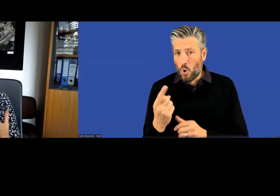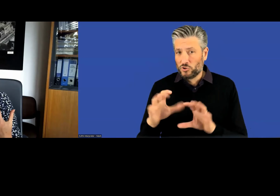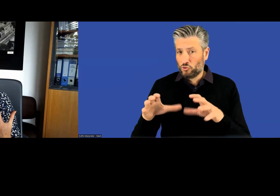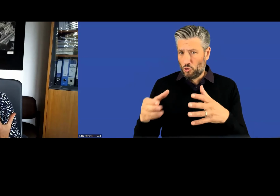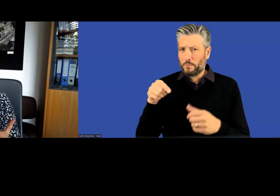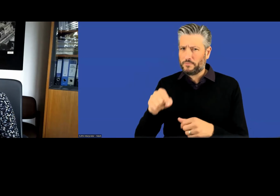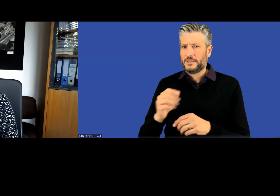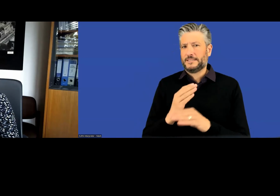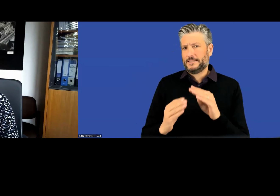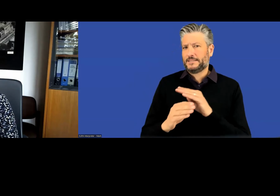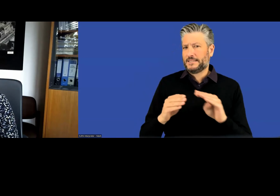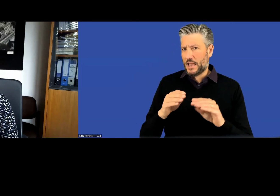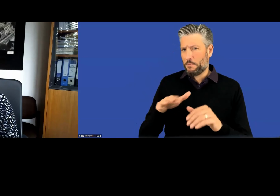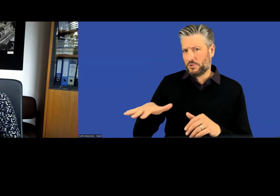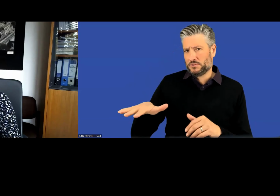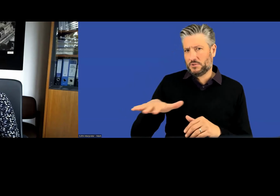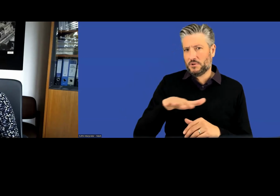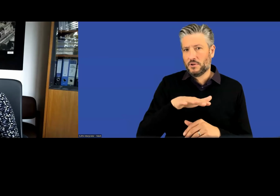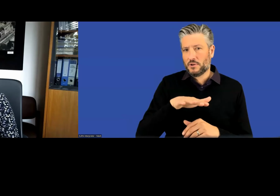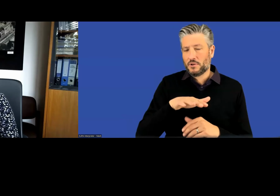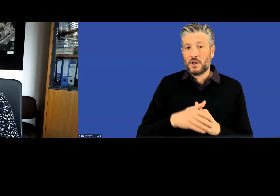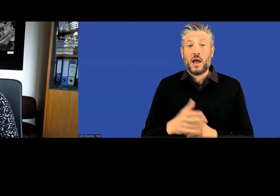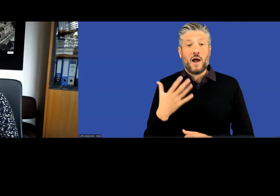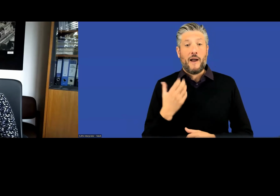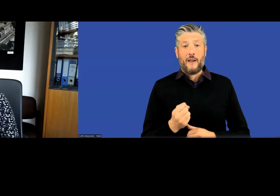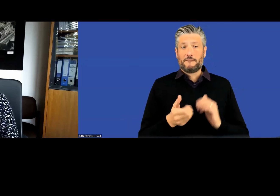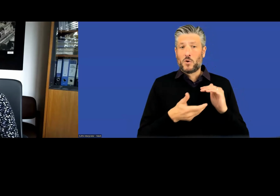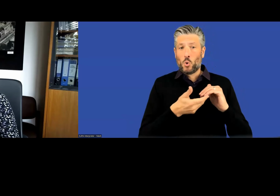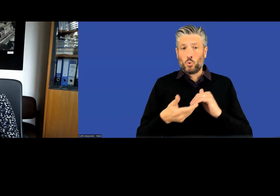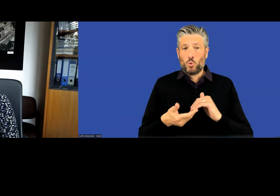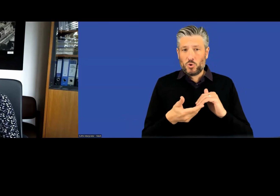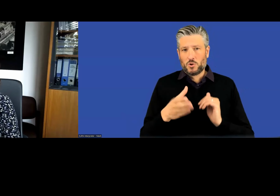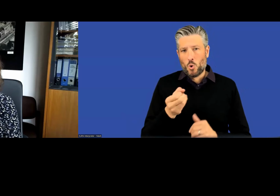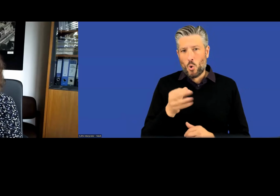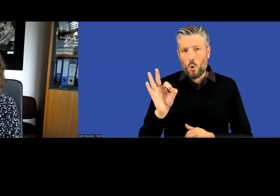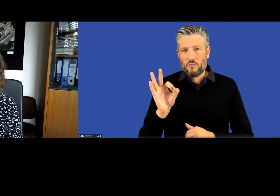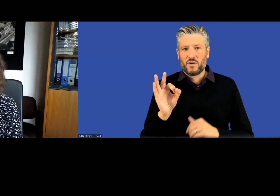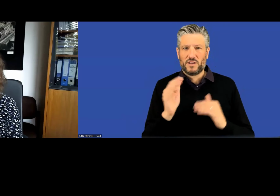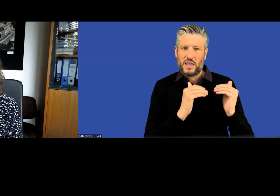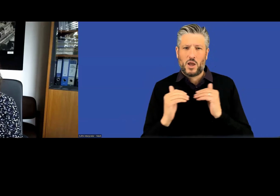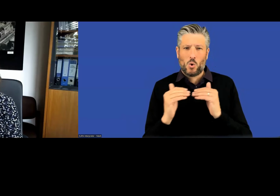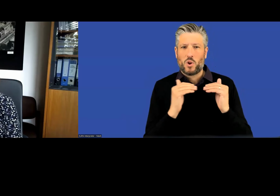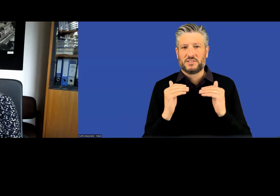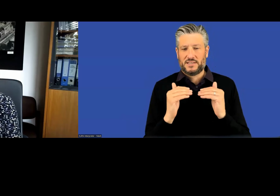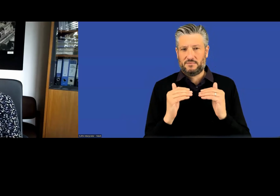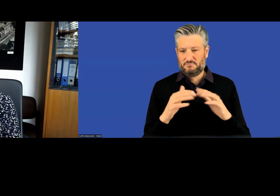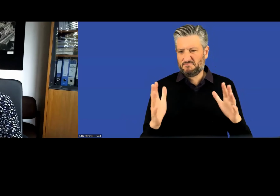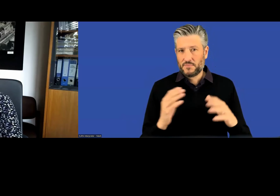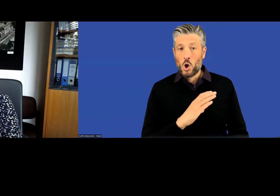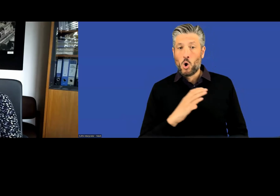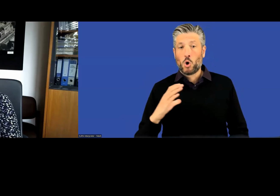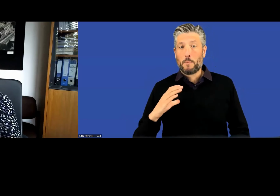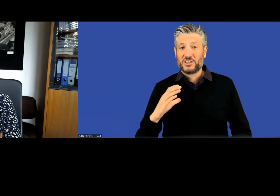as part of the Union of Equality, in March last year, 2021, the Commission adopted a new strategy, an updated strategy for the